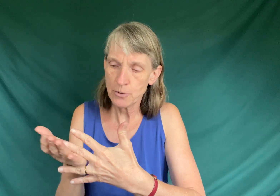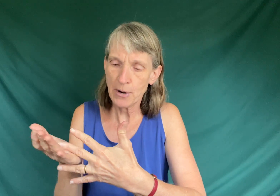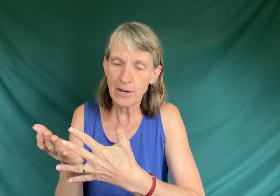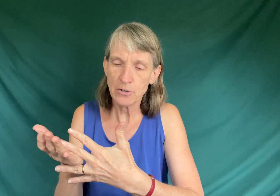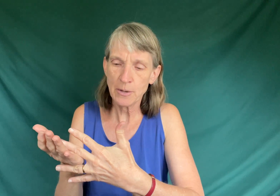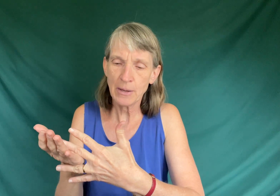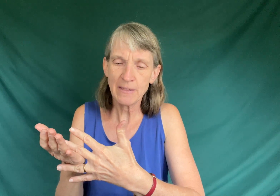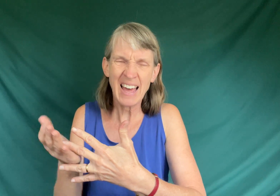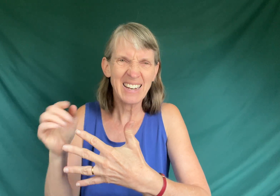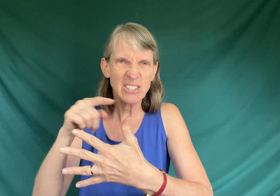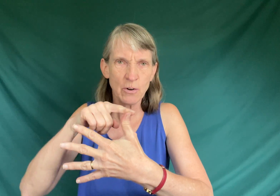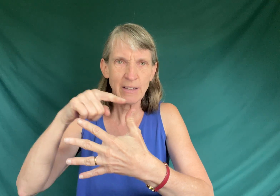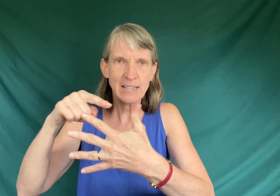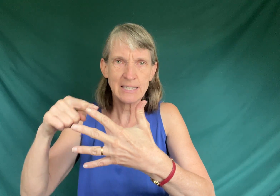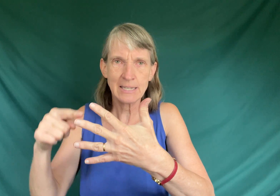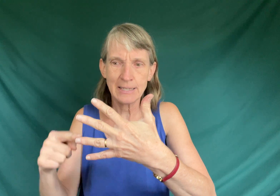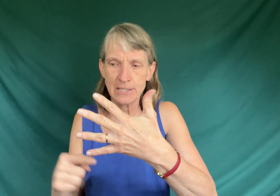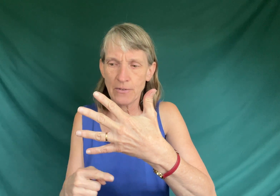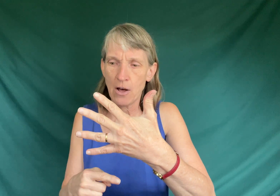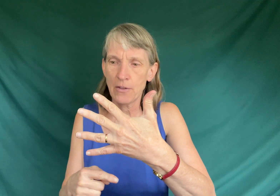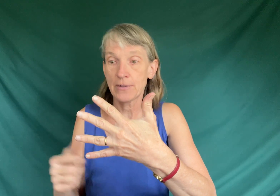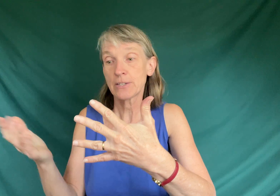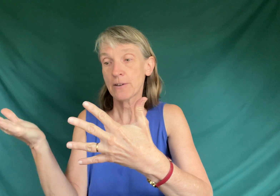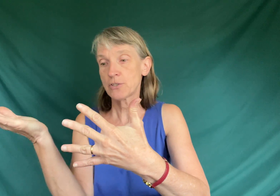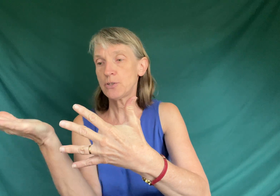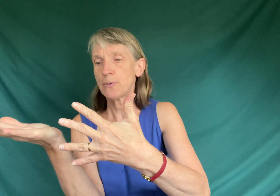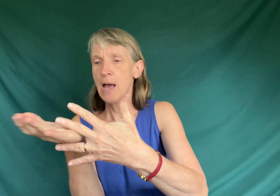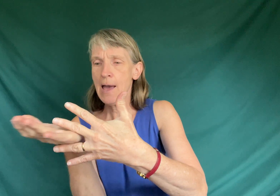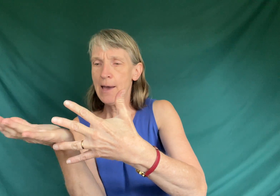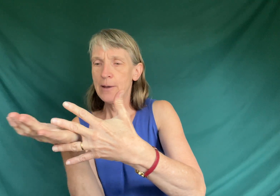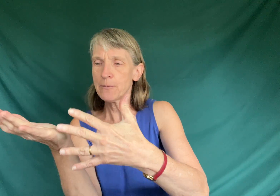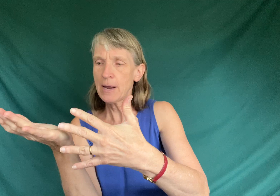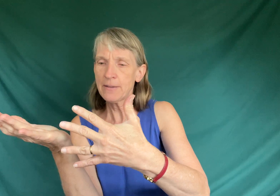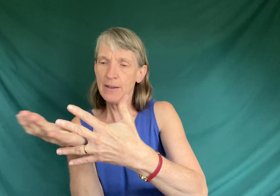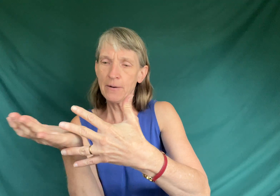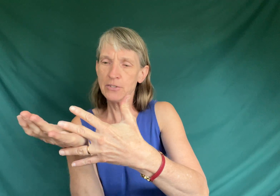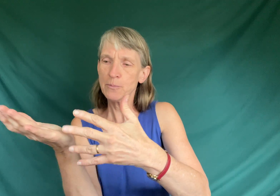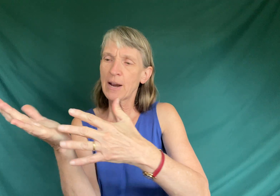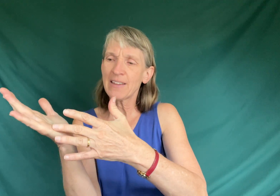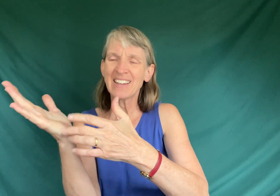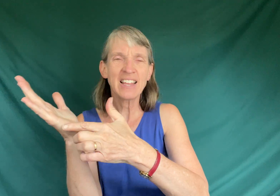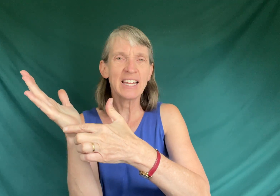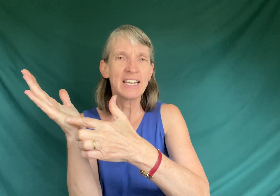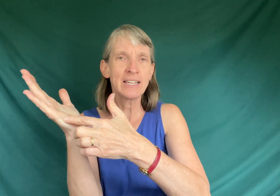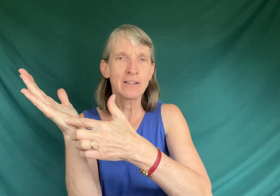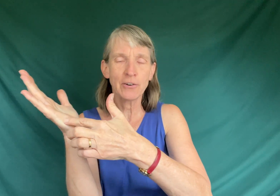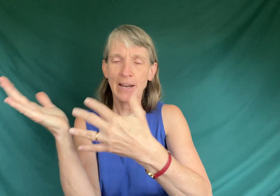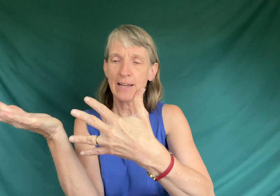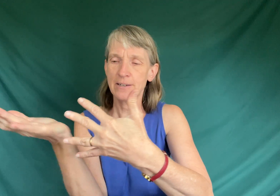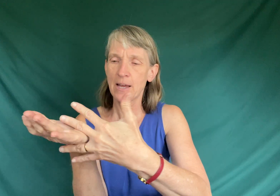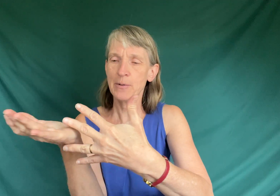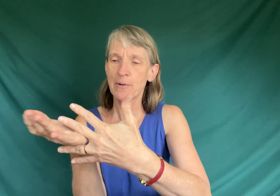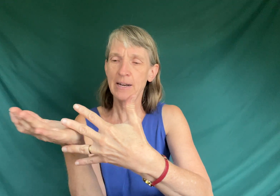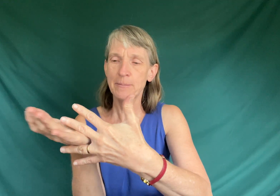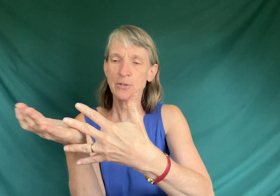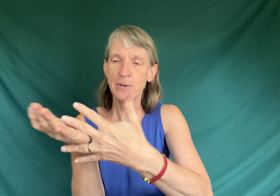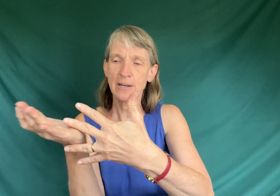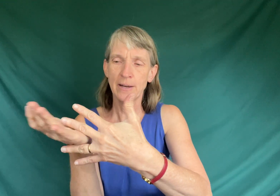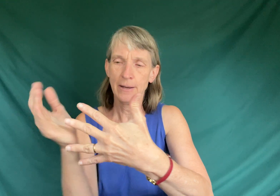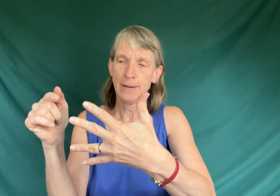break or something like that. And it's sort of like this is a list of all the things you have to do. And right in there is your break. And that's that heel of your hand coming right in between